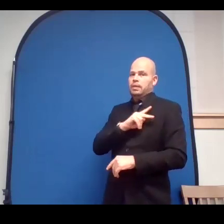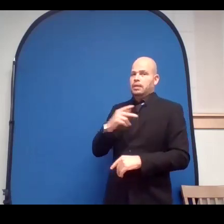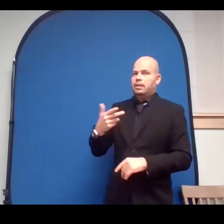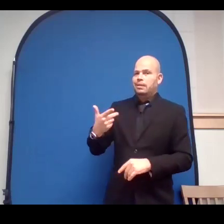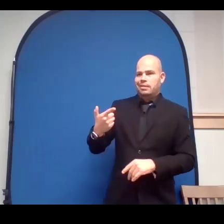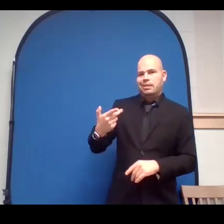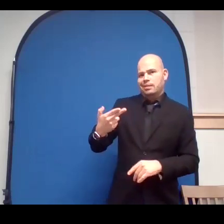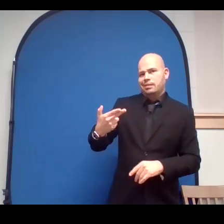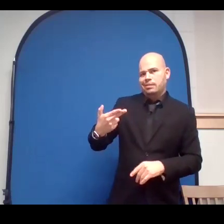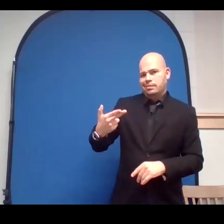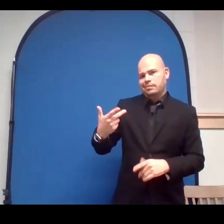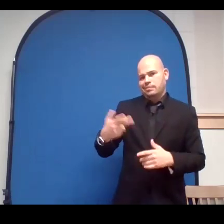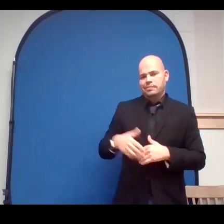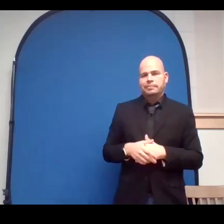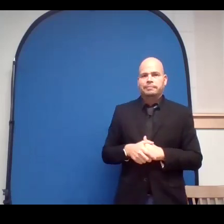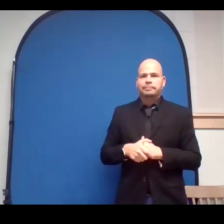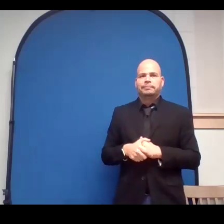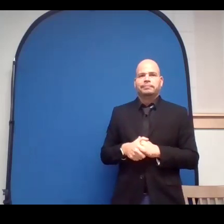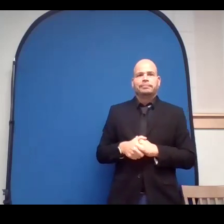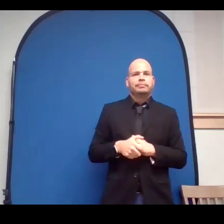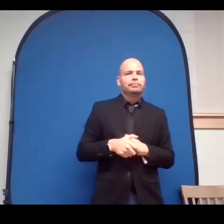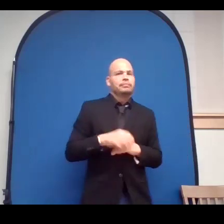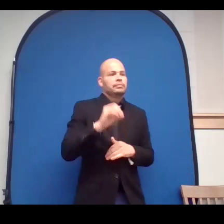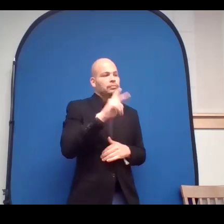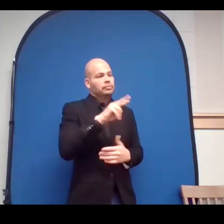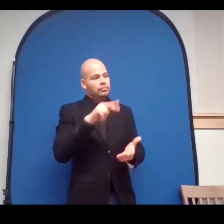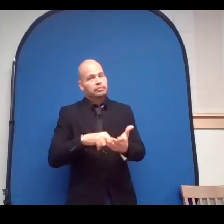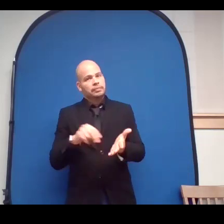Can we turn to Exhibit 10A?